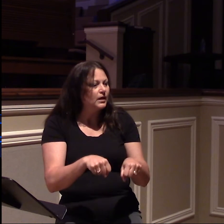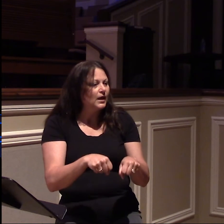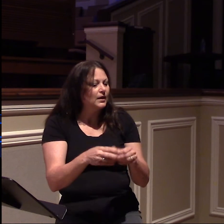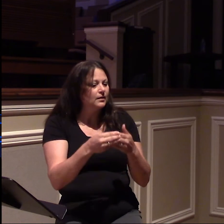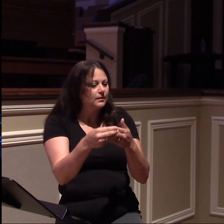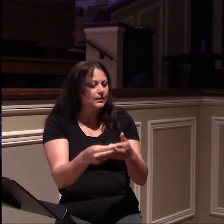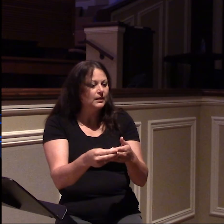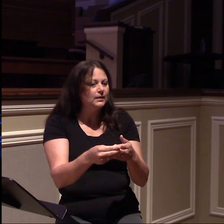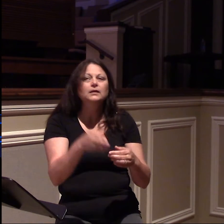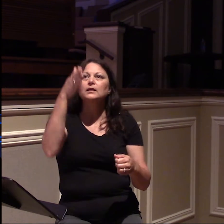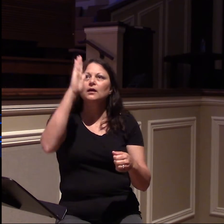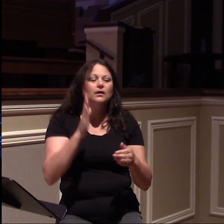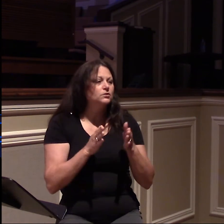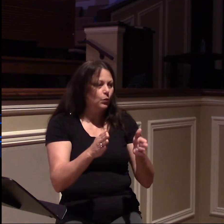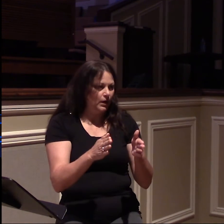of the family